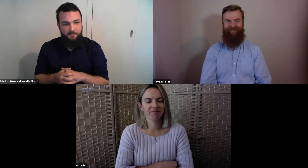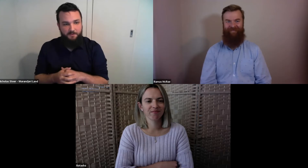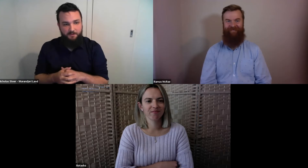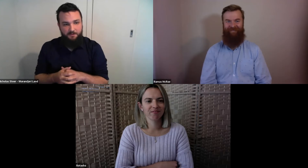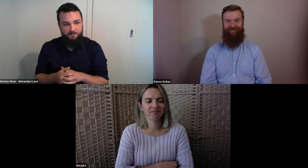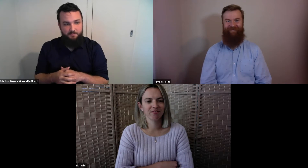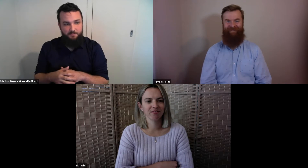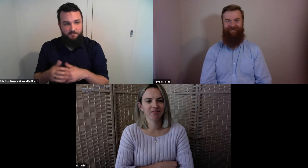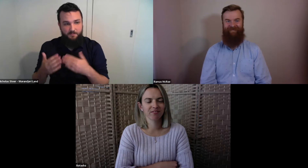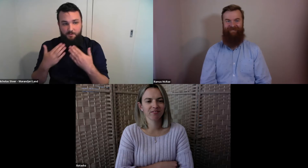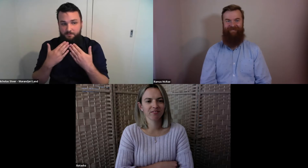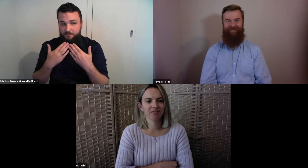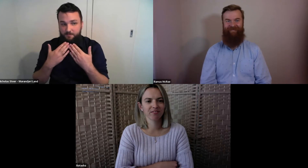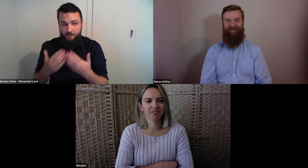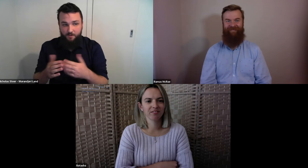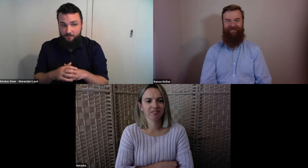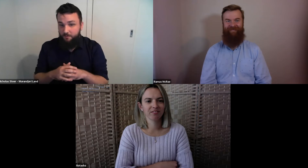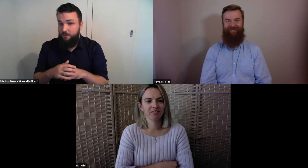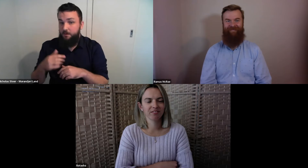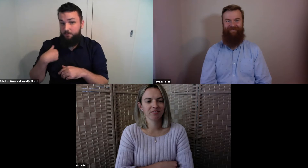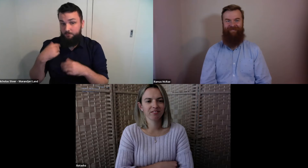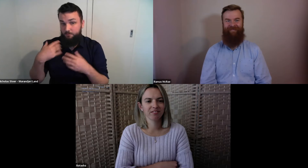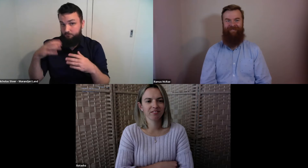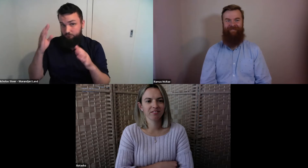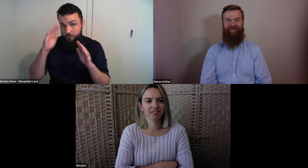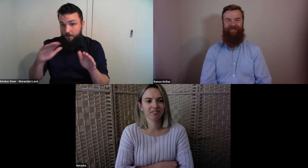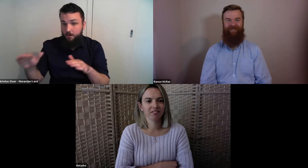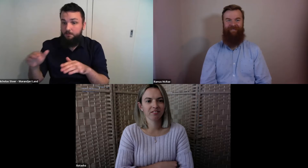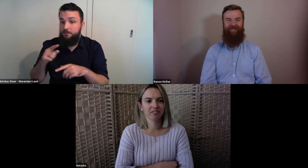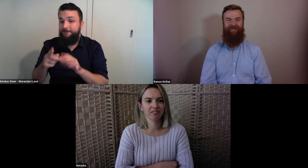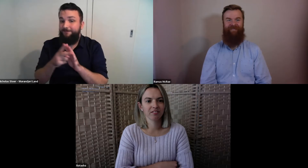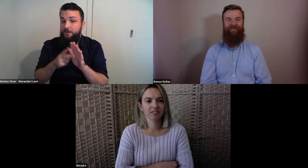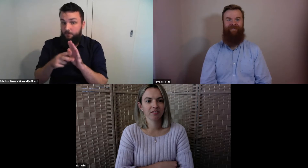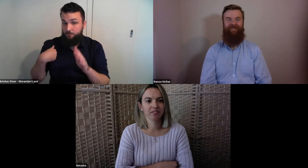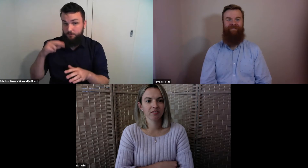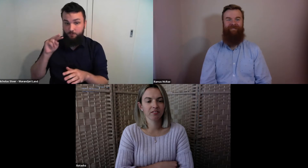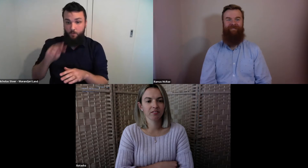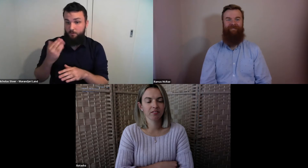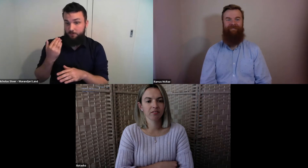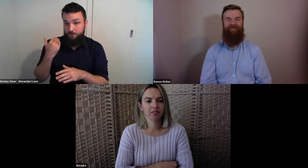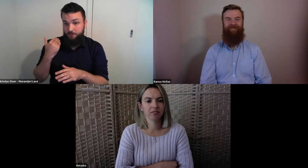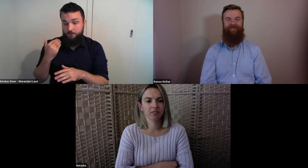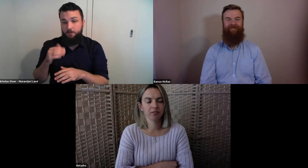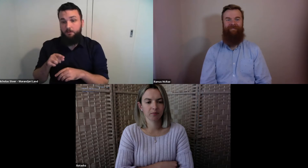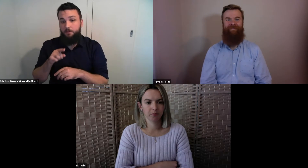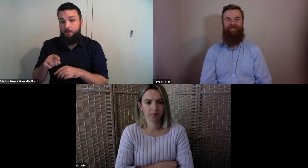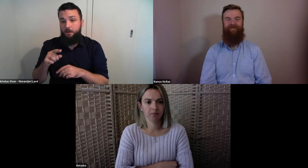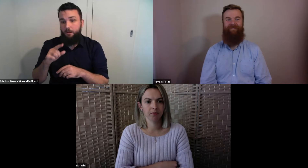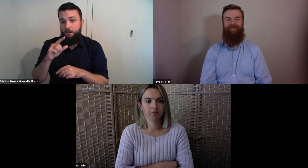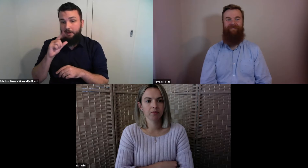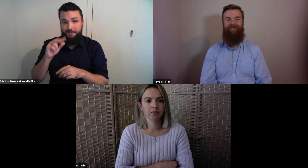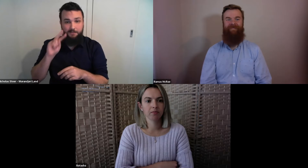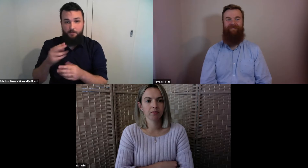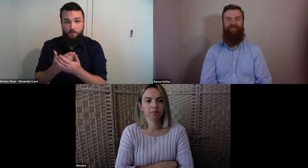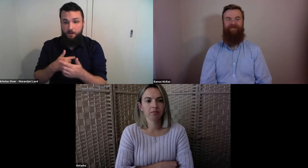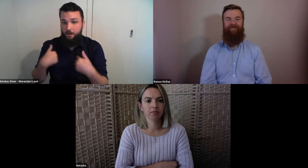experiences. It's been really great for you to share this with the community. So thank you. And I'd like to remind everybody that the videos that we've just